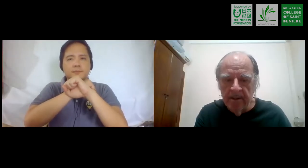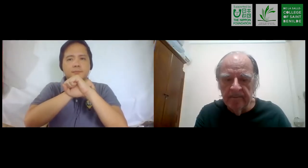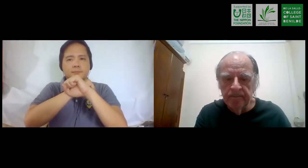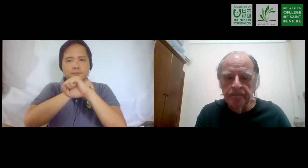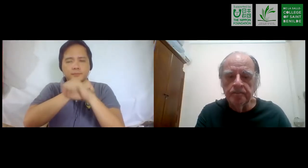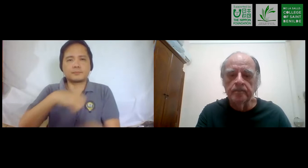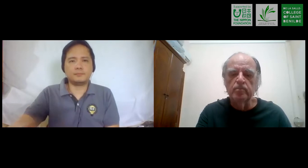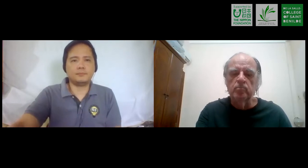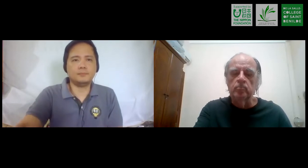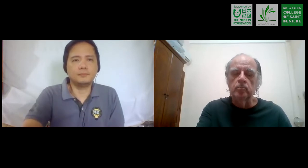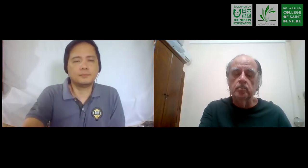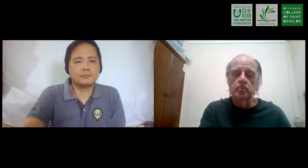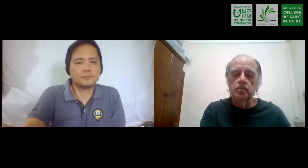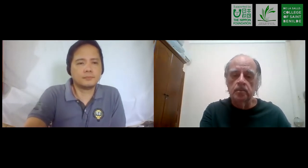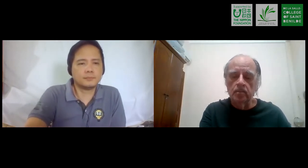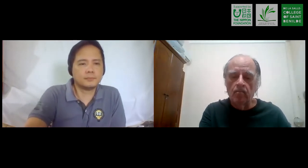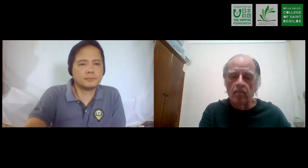Yes.